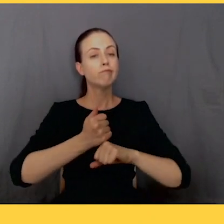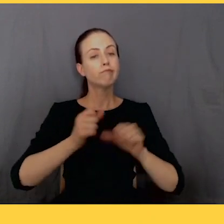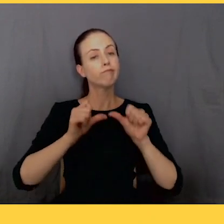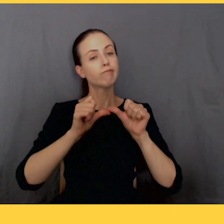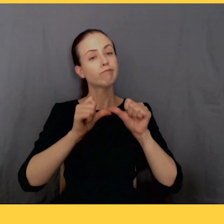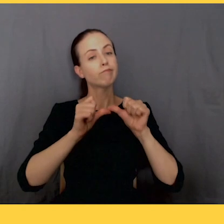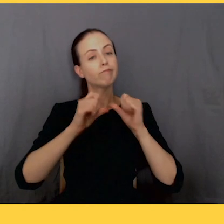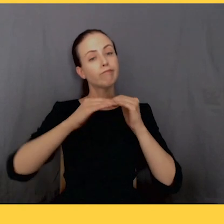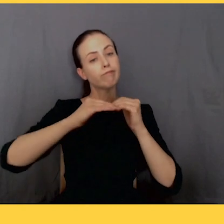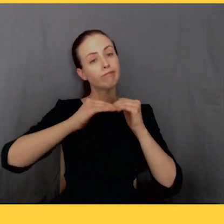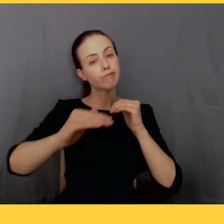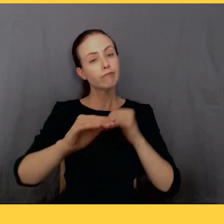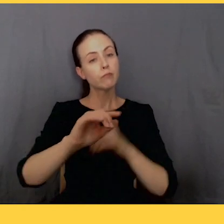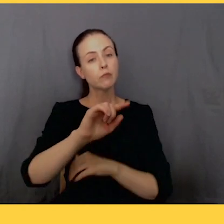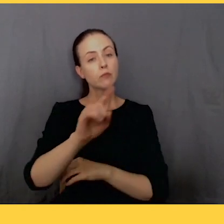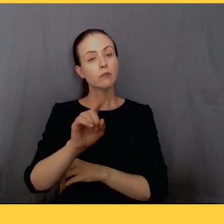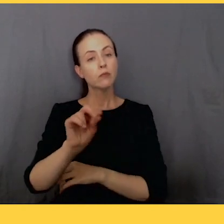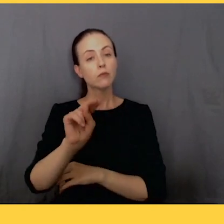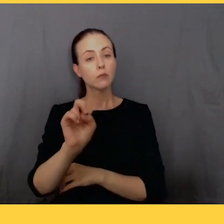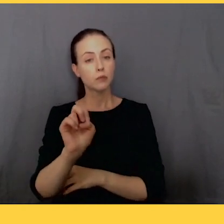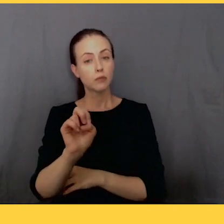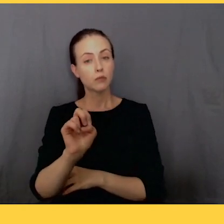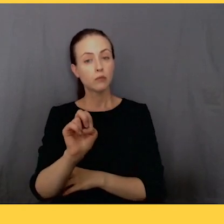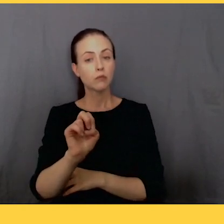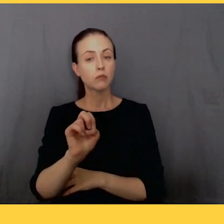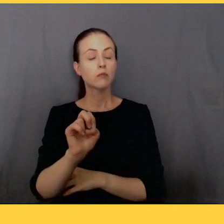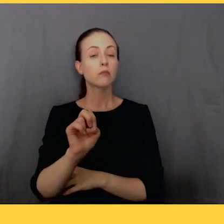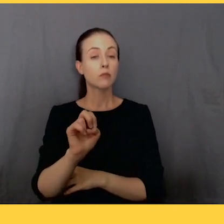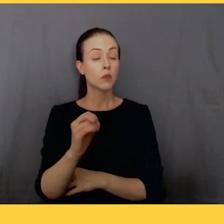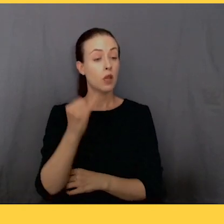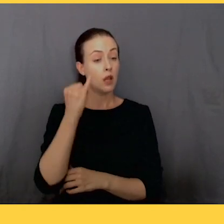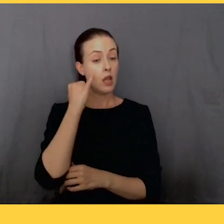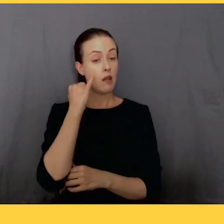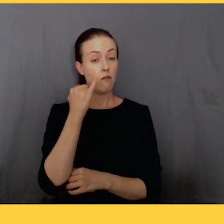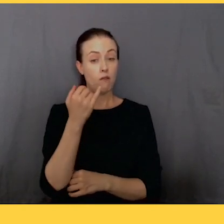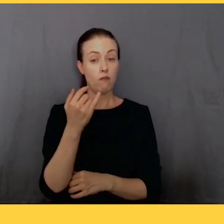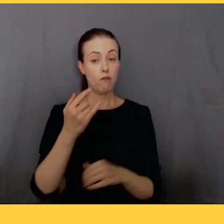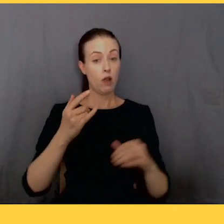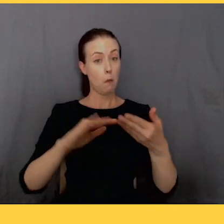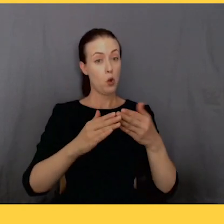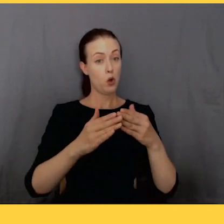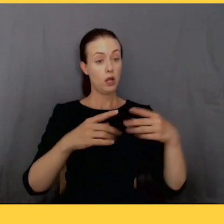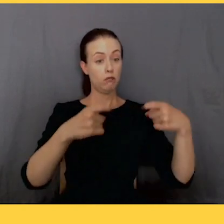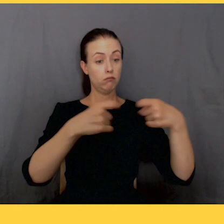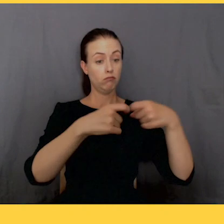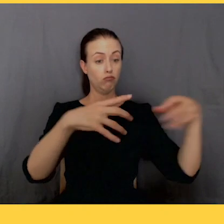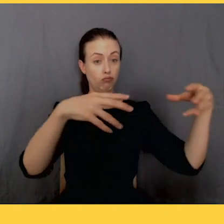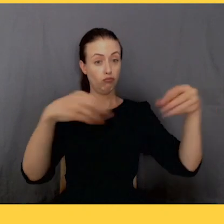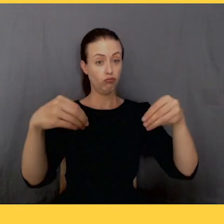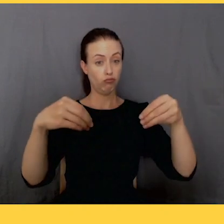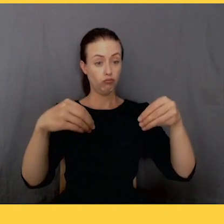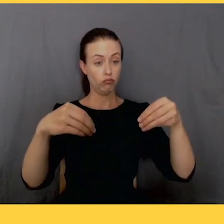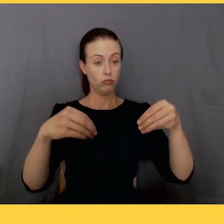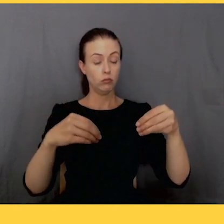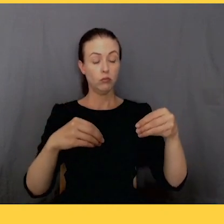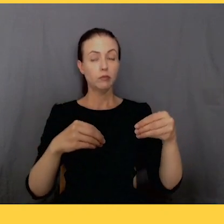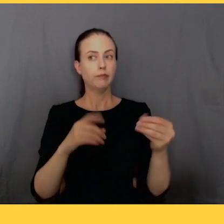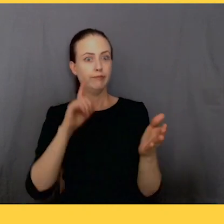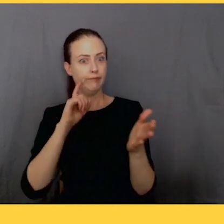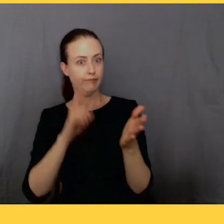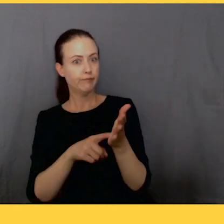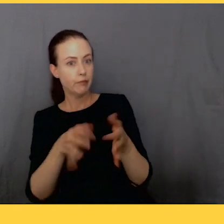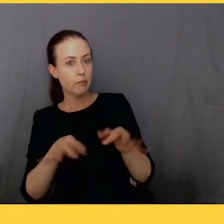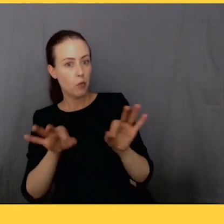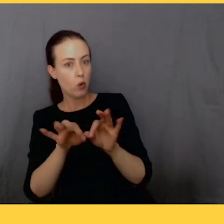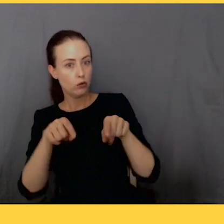next 6 to 7 months, where when a community is de-energized, it's important, and we found this through COVID, it's important